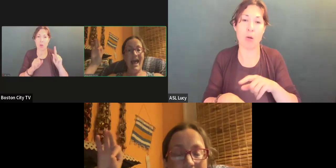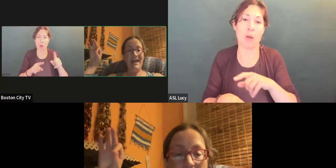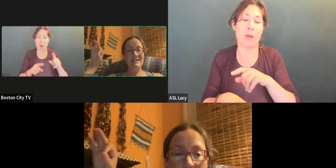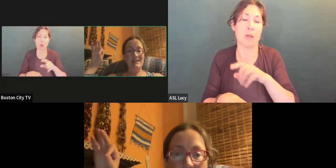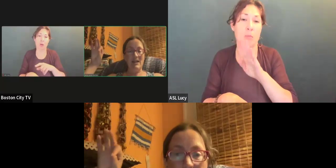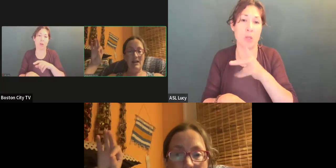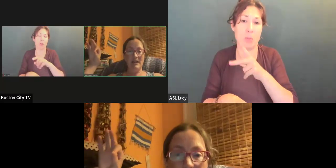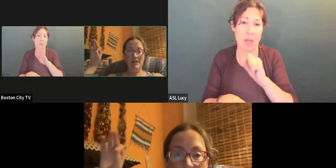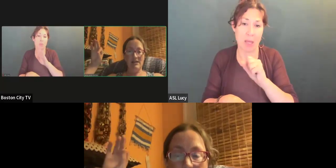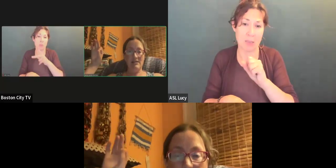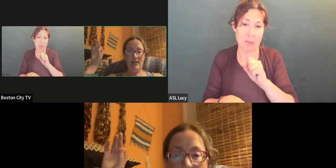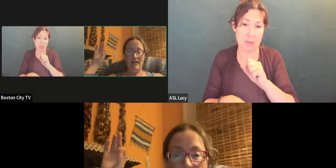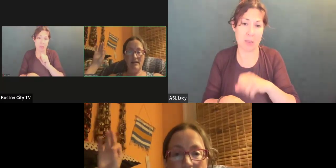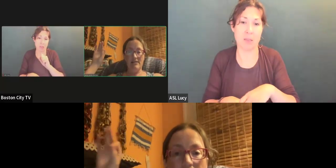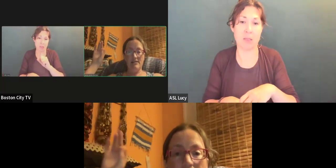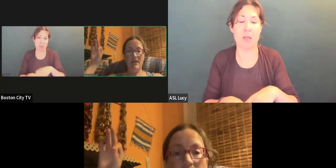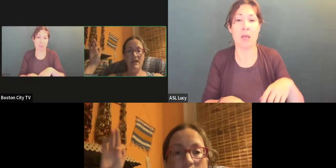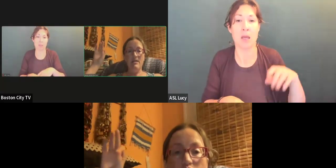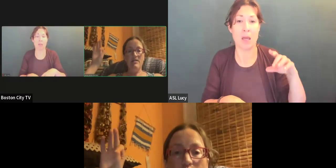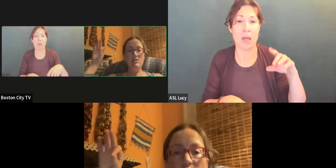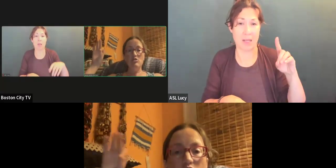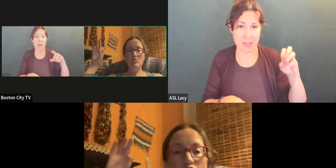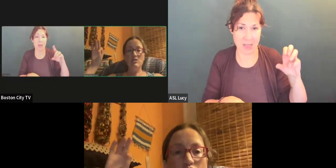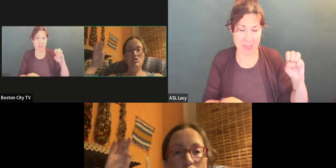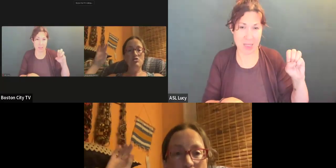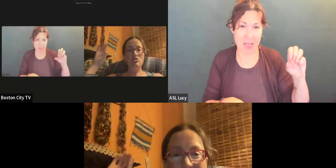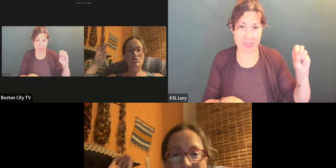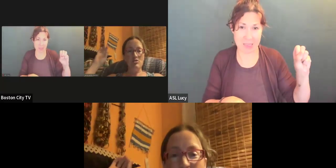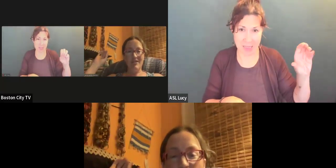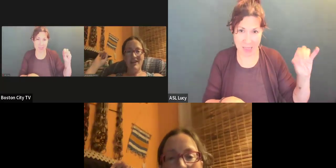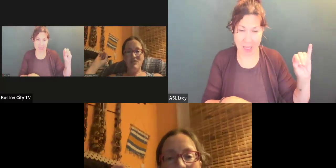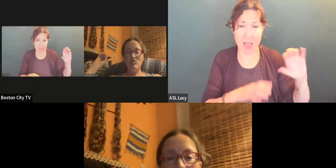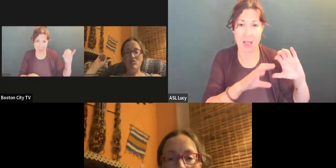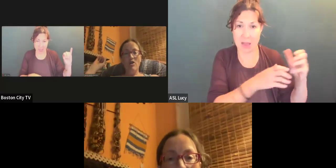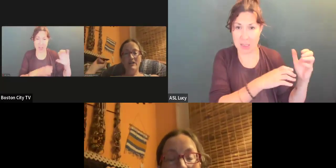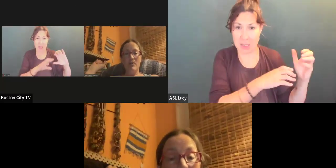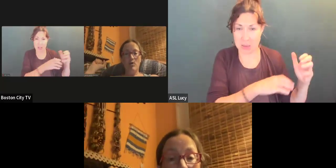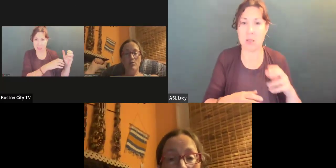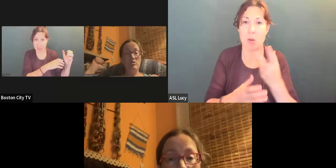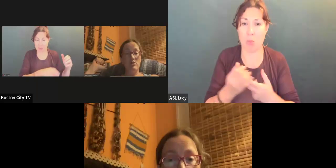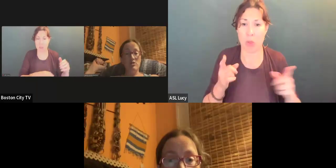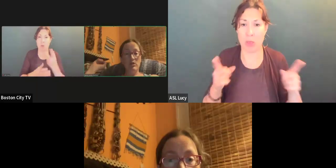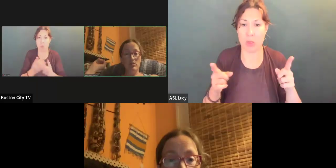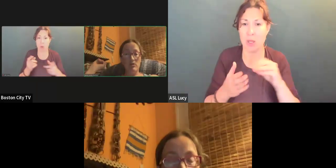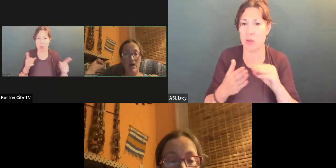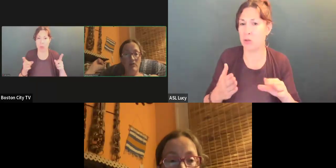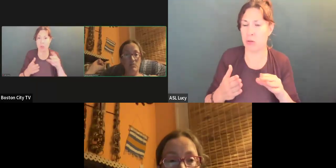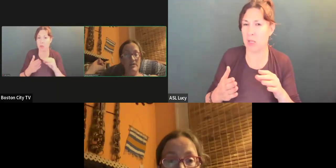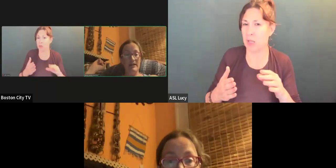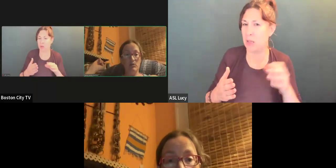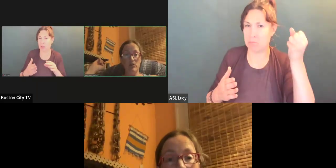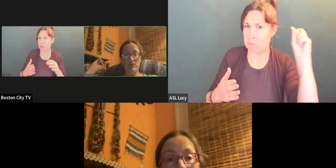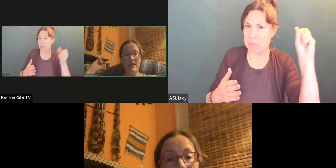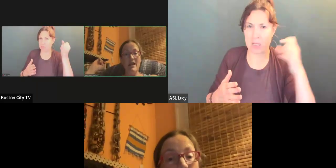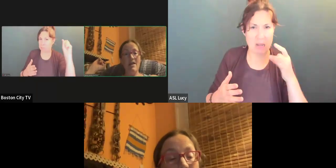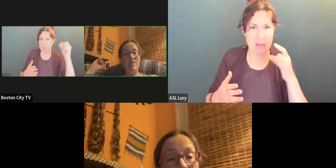and DESI SEI classes. These students, thank you, strongly opposed the new inclusion model for multilingual